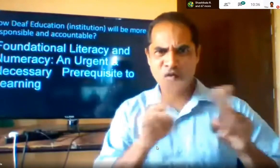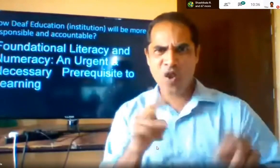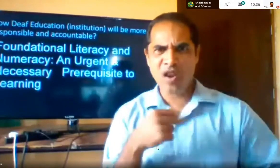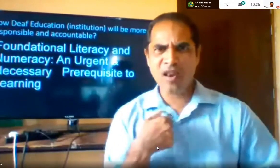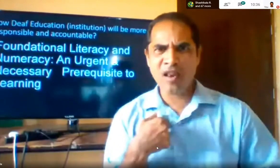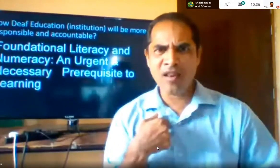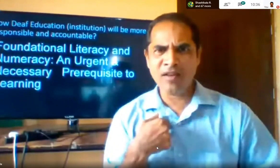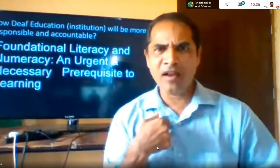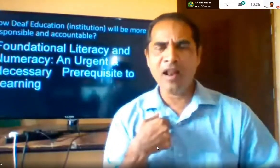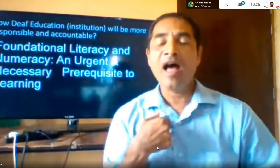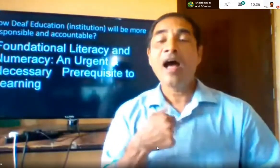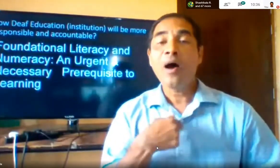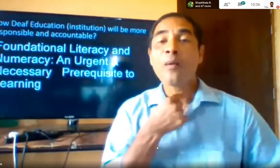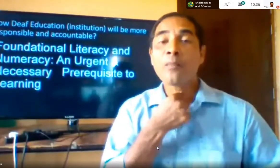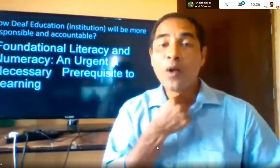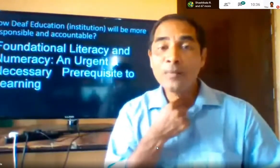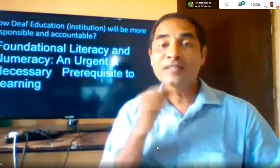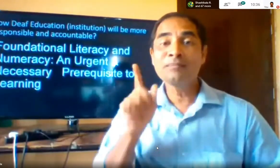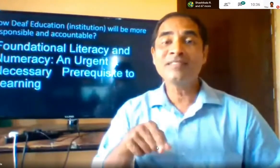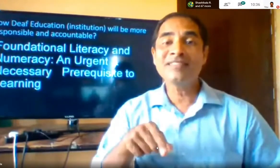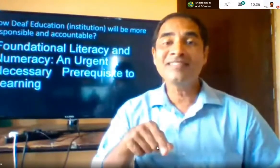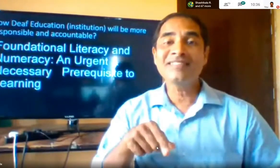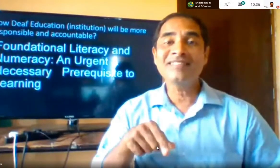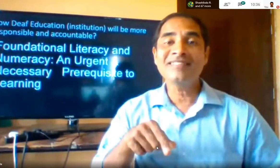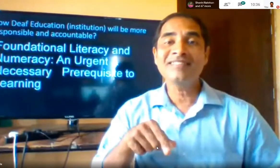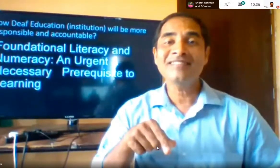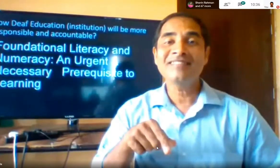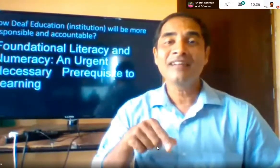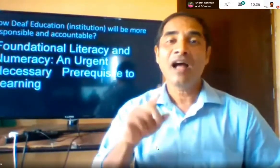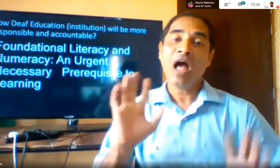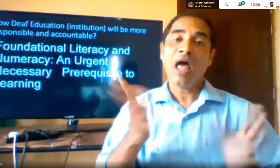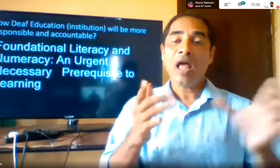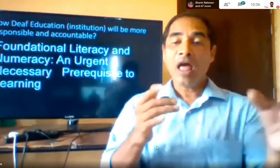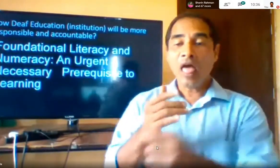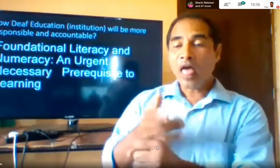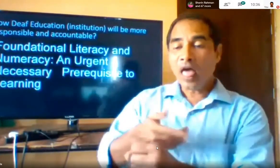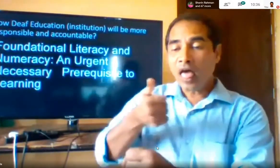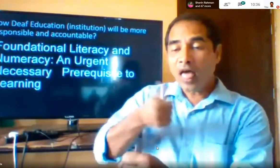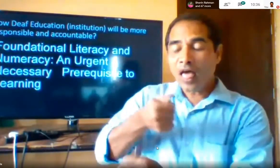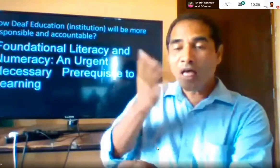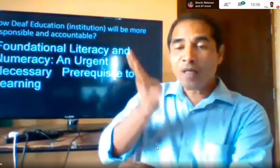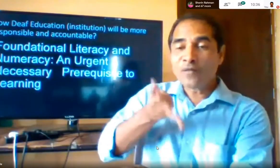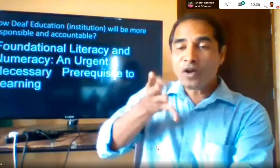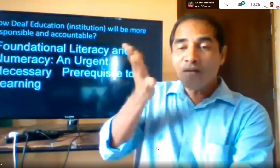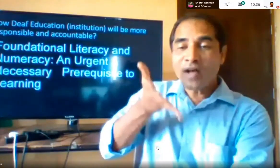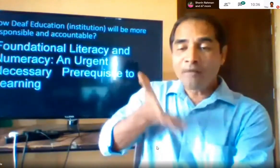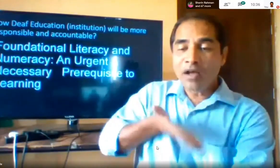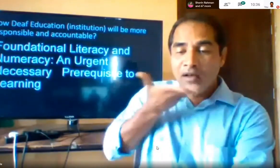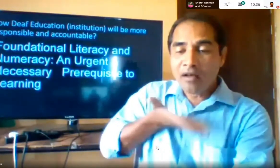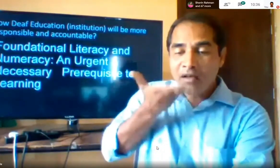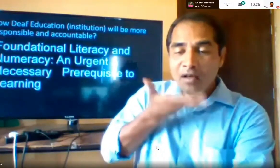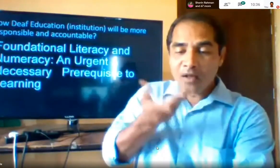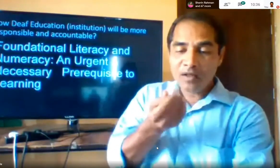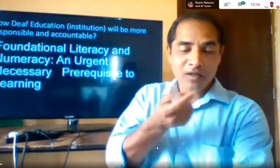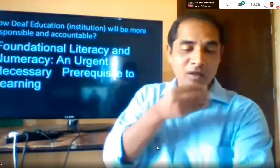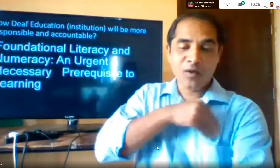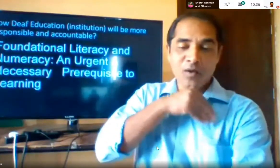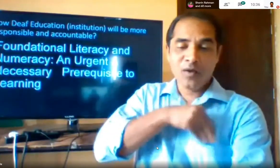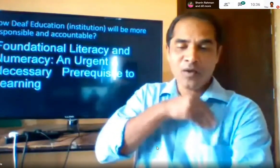So we are giving yes, there is like sign language accessibility for all. We can teach them